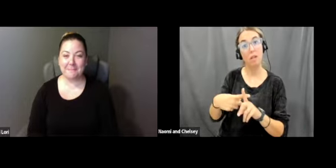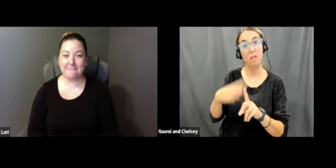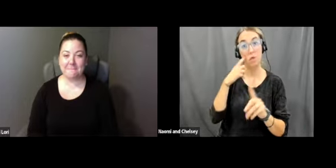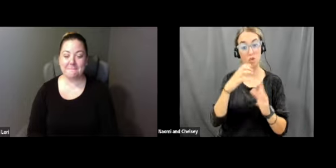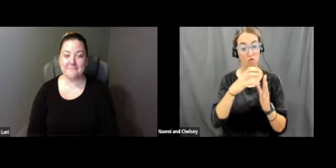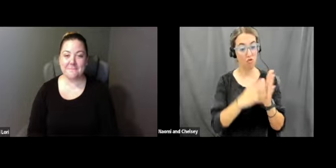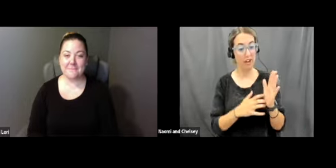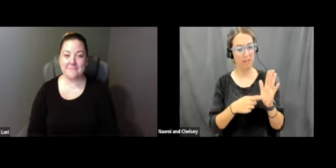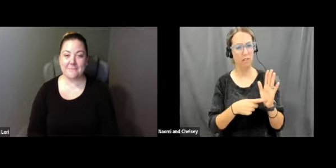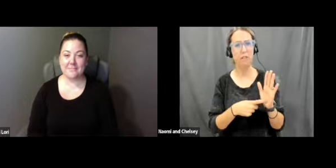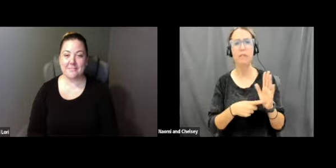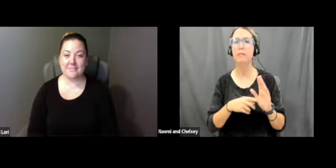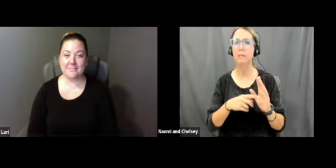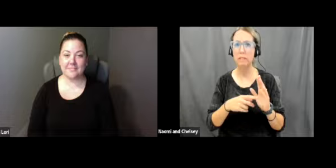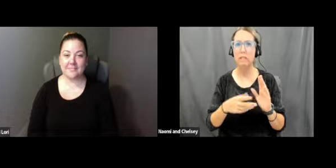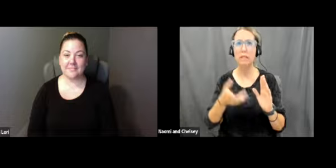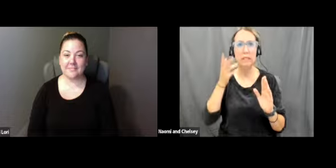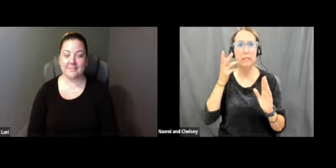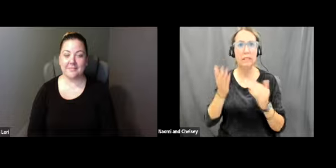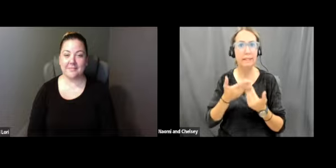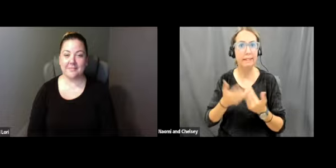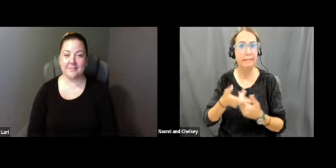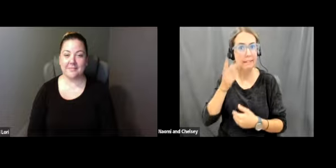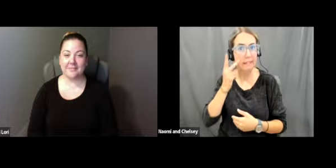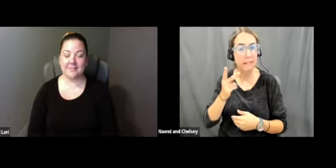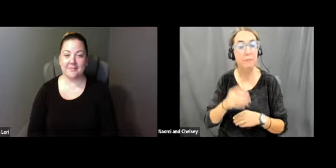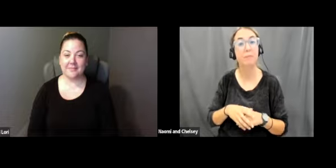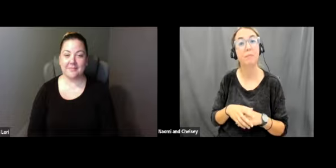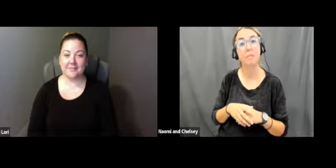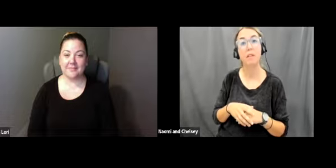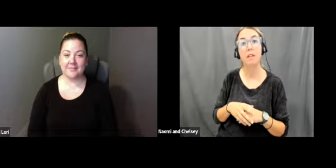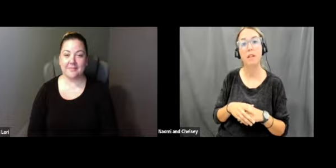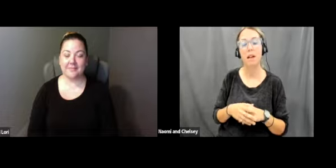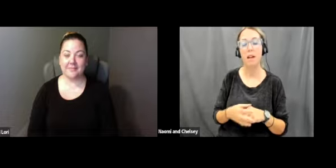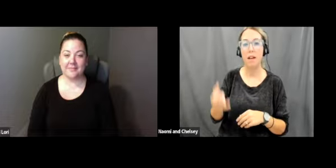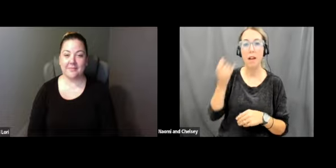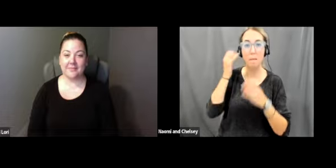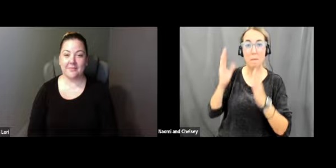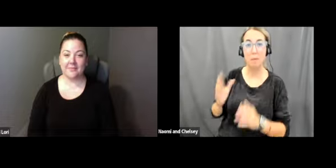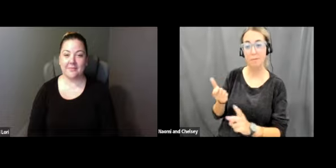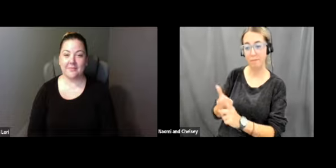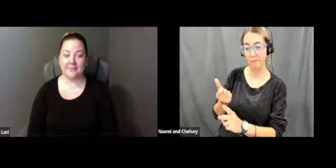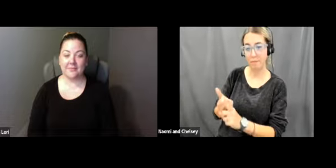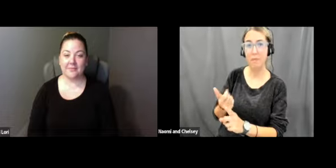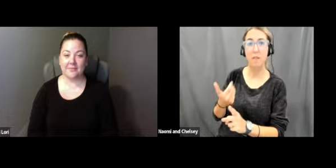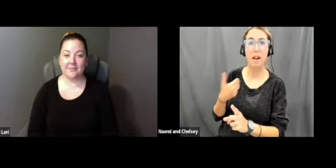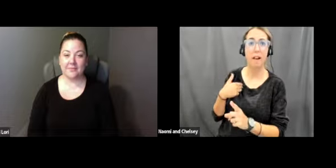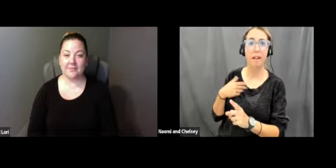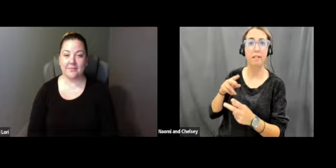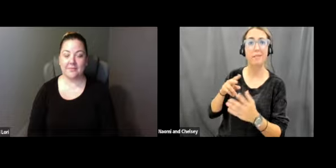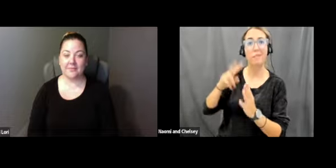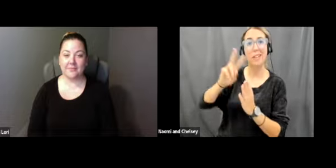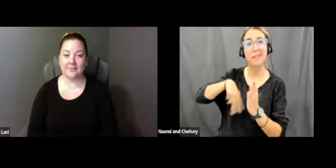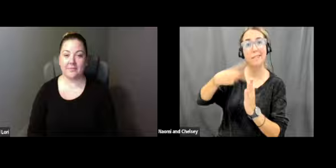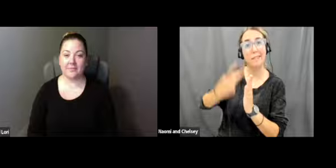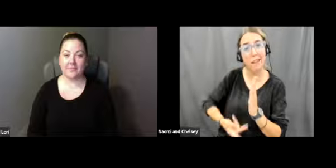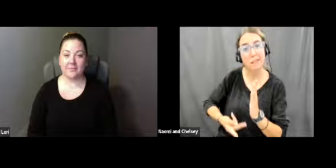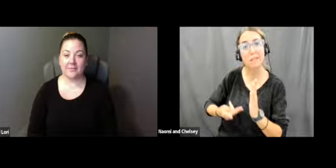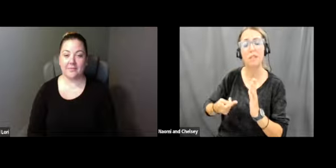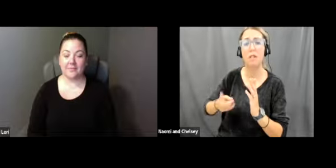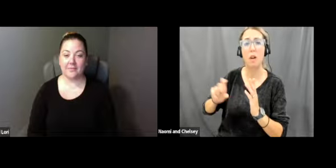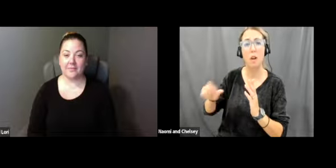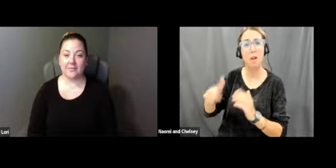for individuals with auto processing disorders or audible dyslexia. So by doing